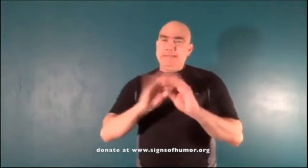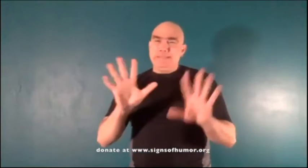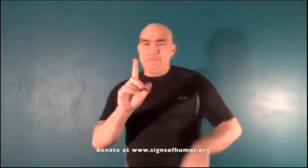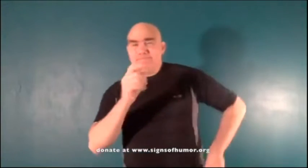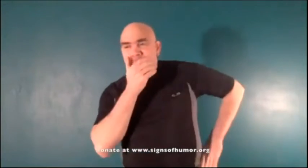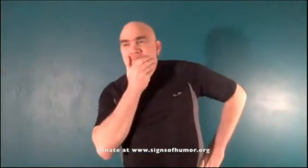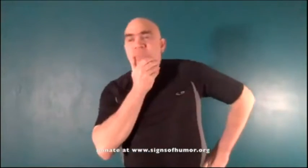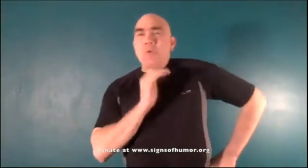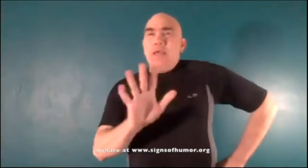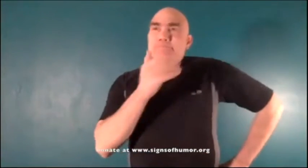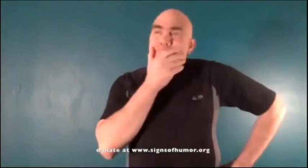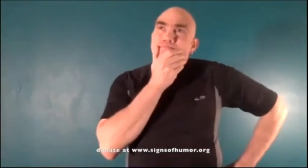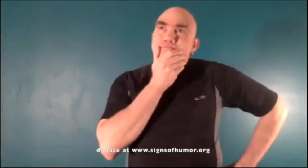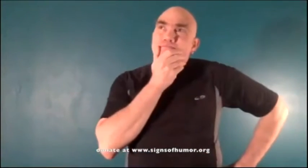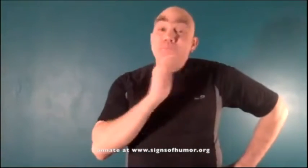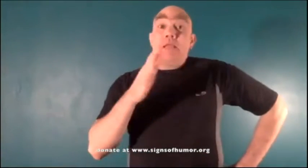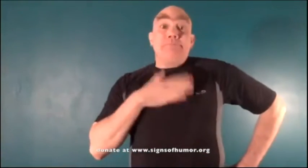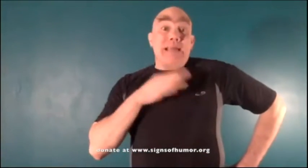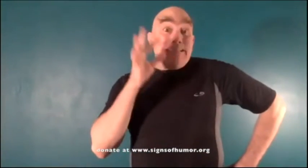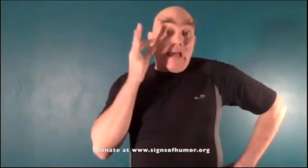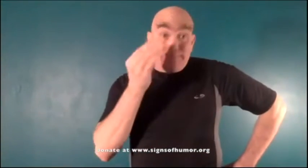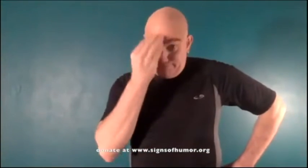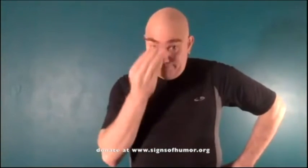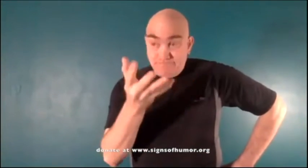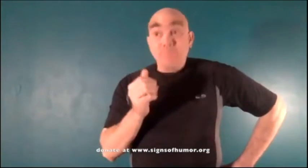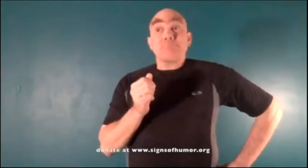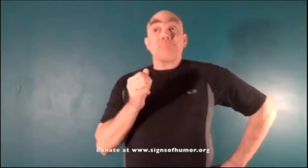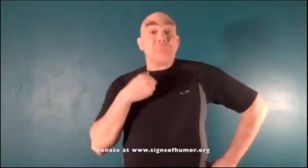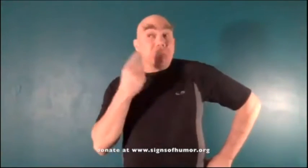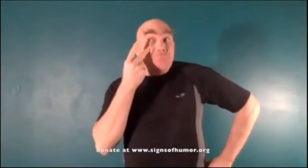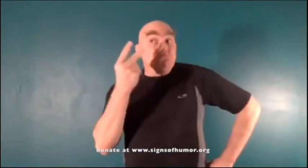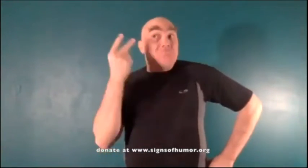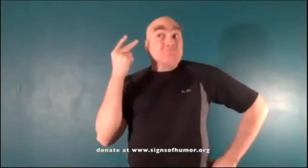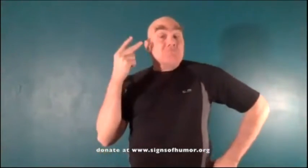And in order to understand why I say I learned ASL because of my cat, I have to tell you about my cat.